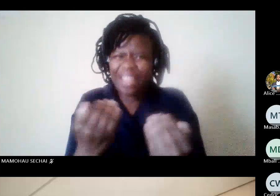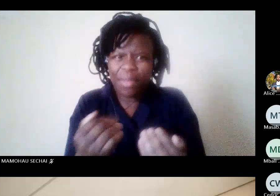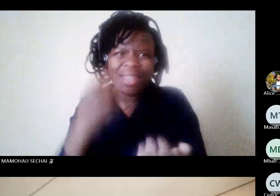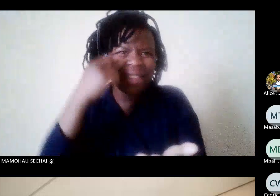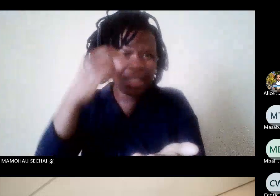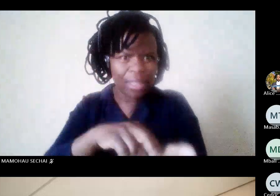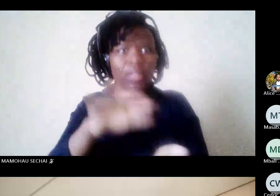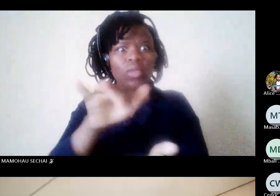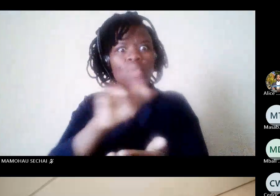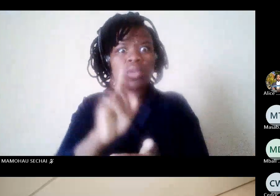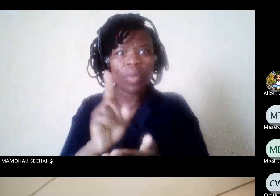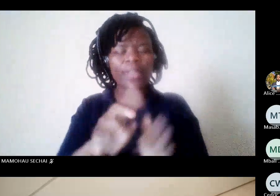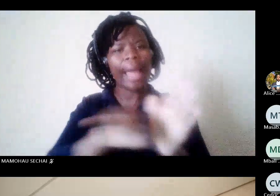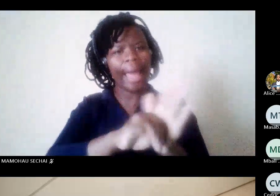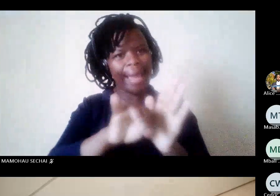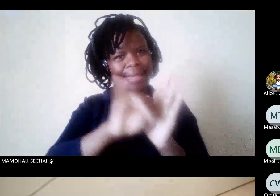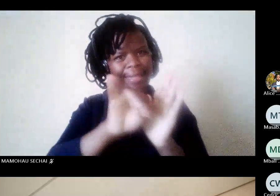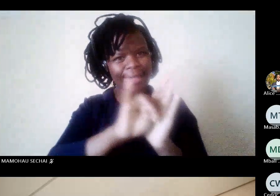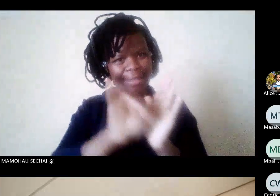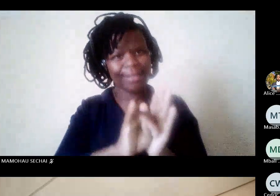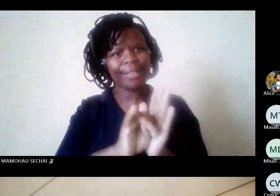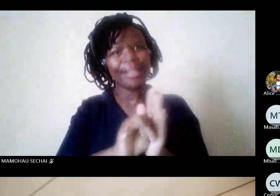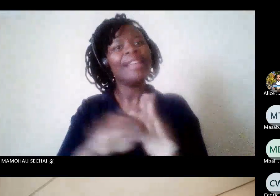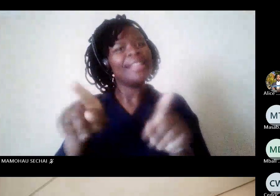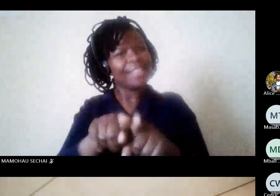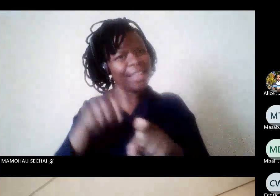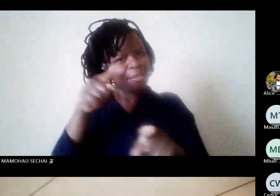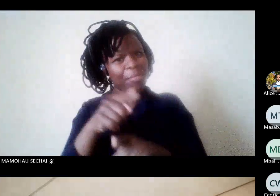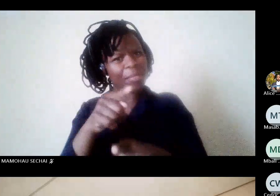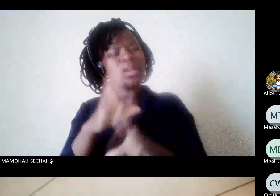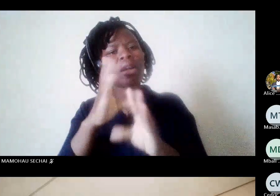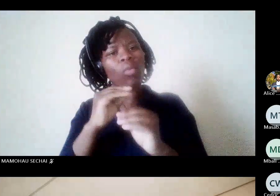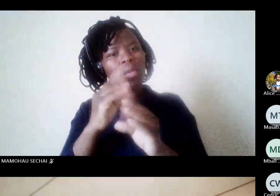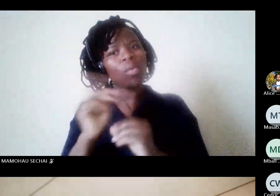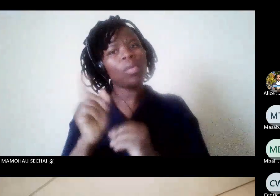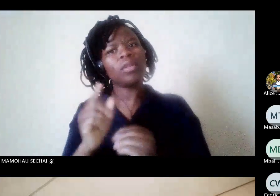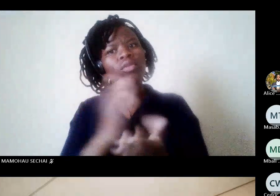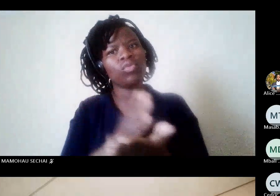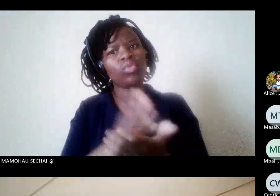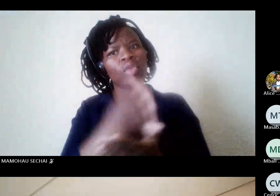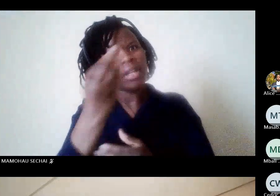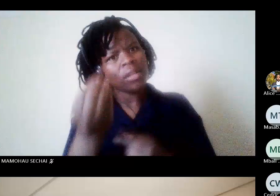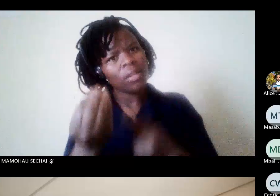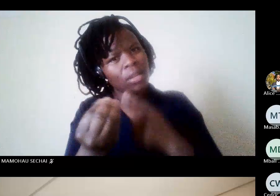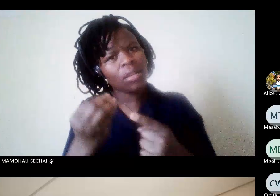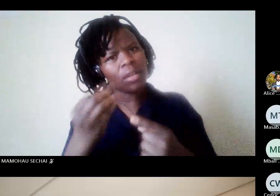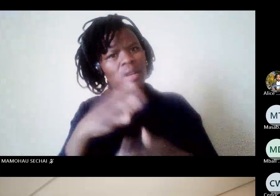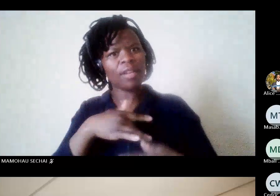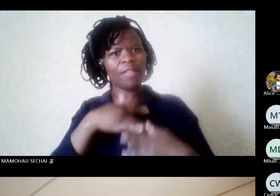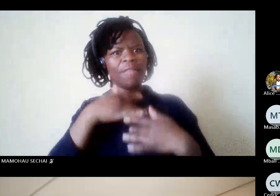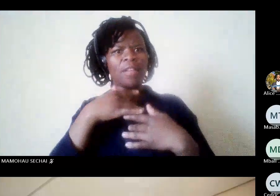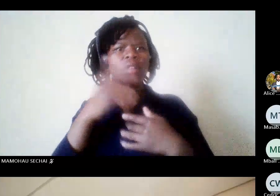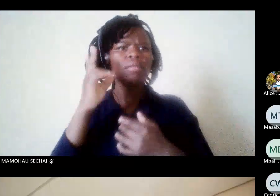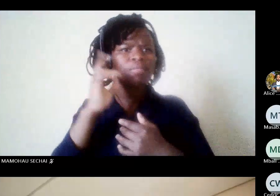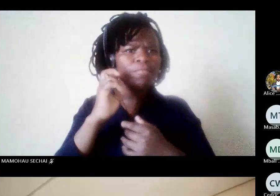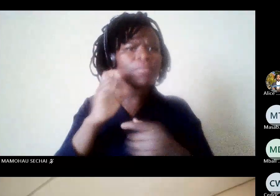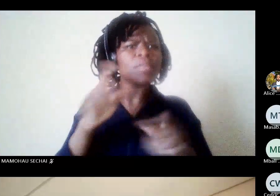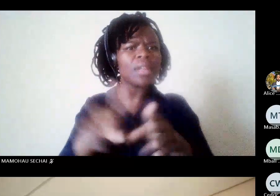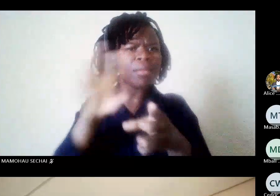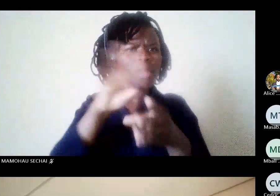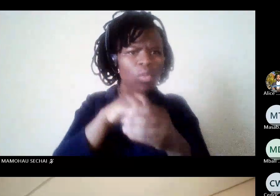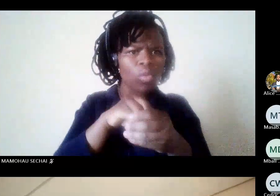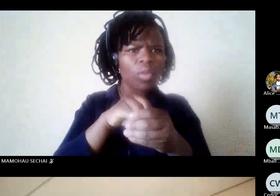identity. And then what Brian was saying is that, you know, a child that is who feels that they are heard, included, is